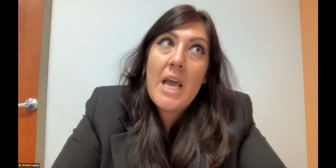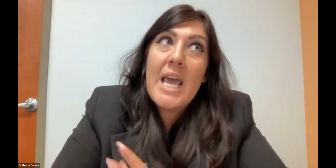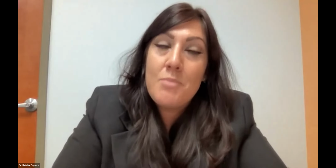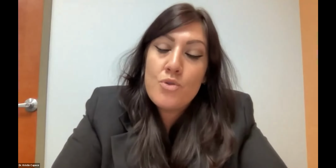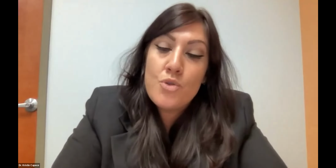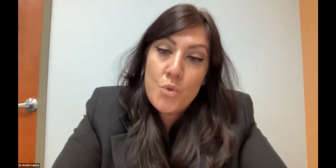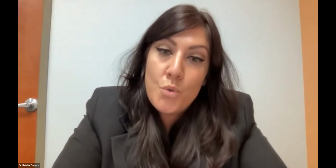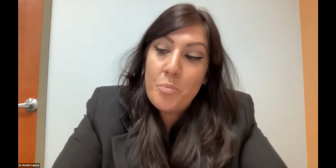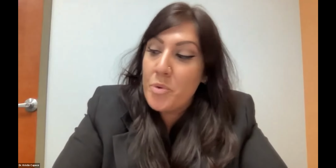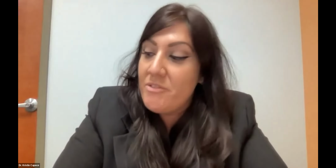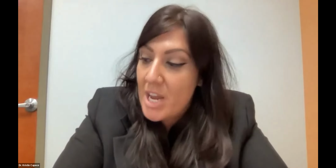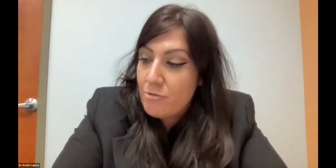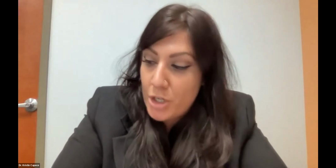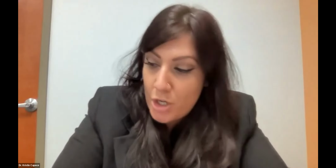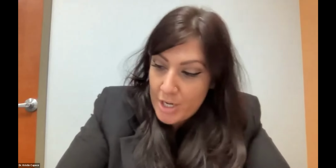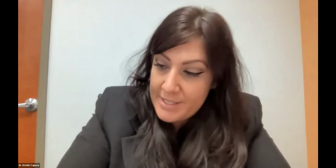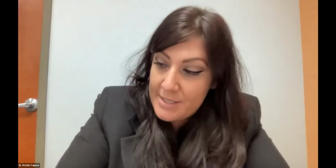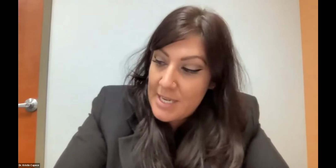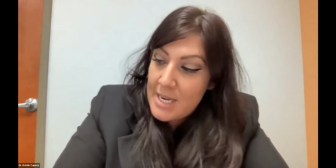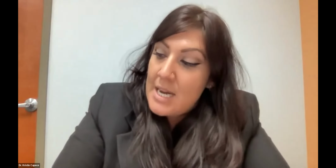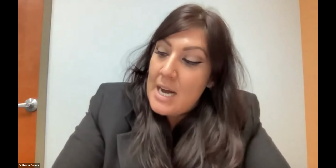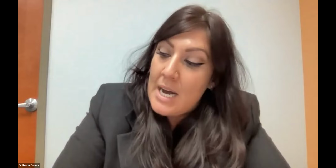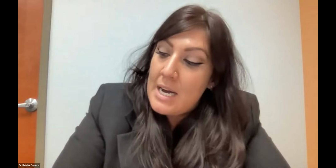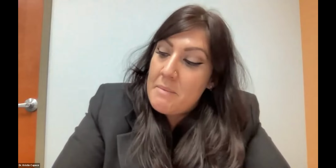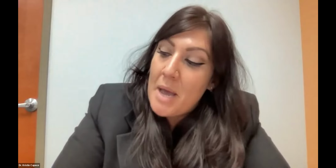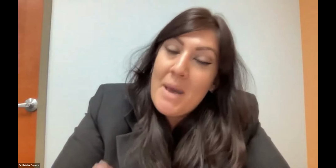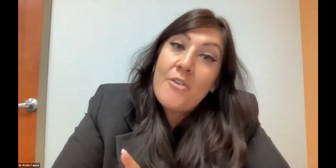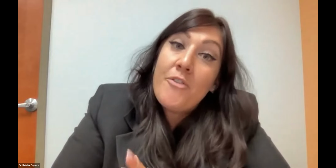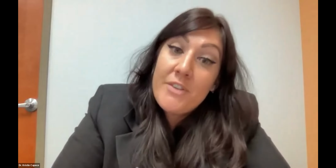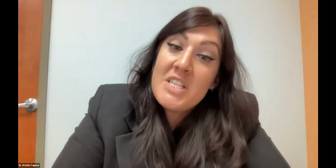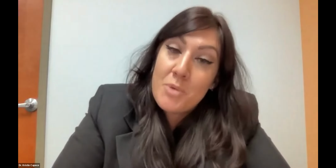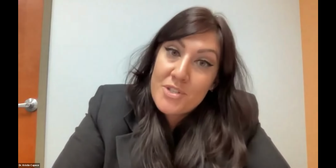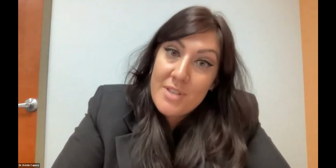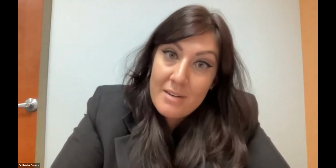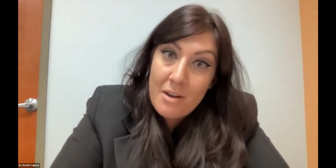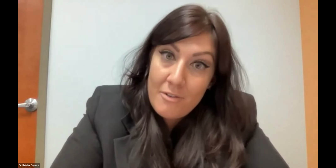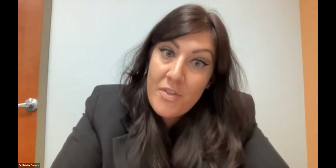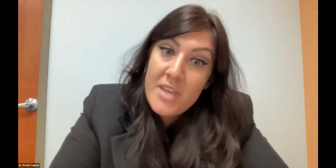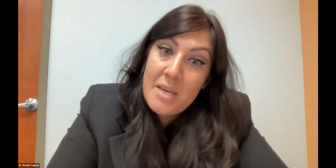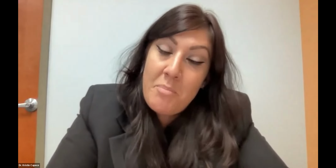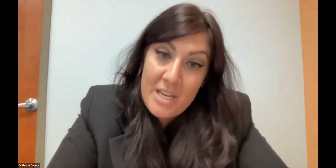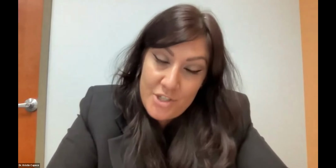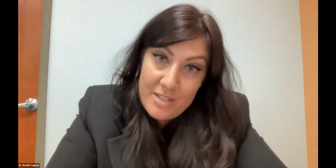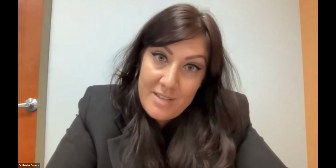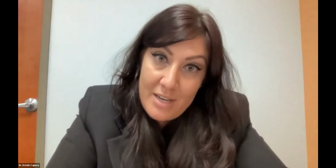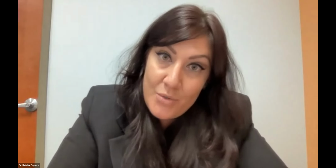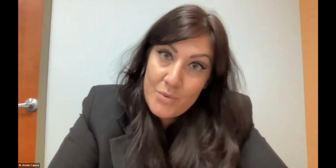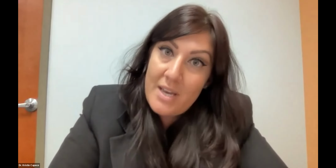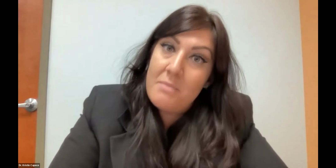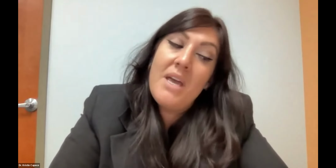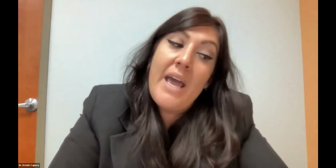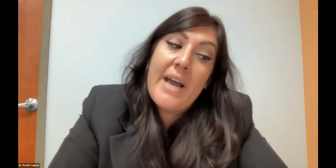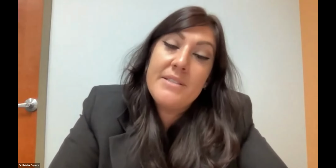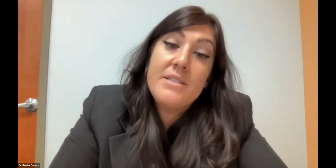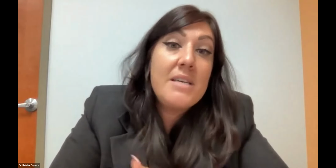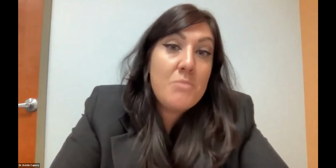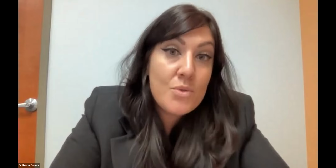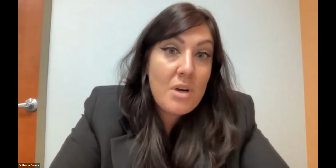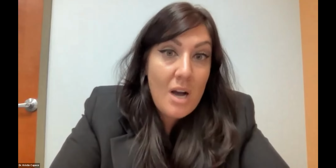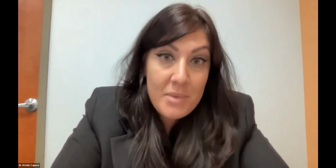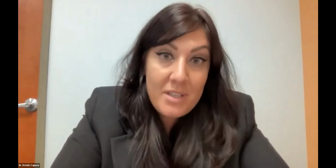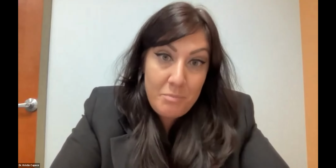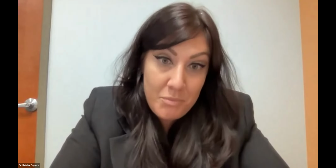are able to prevent recurrence about 50% of the patients that use them. And